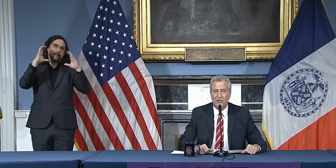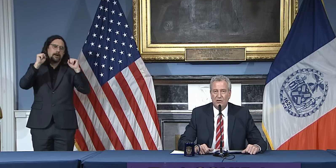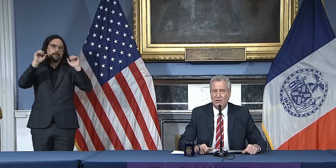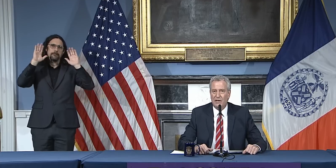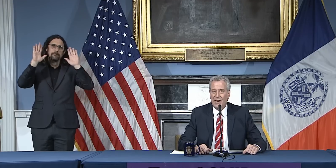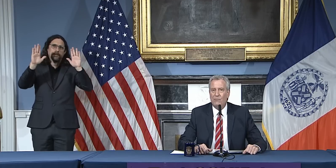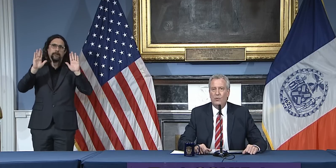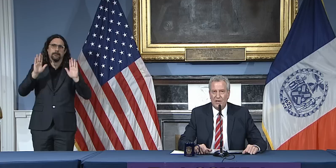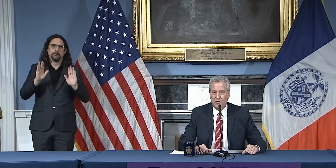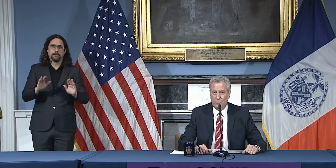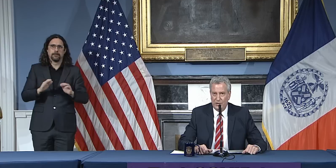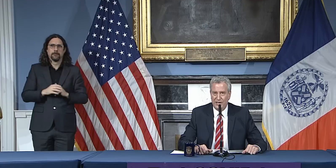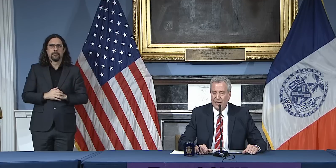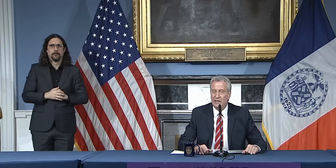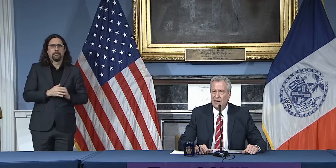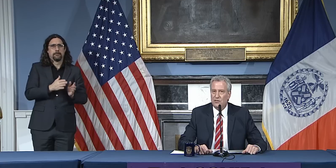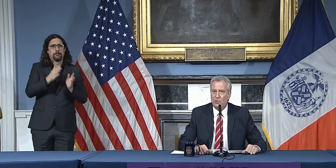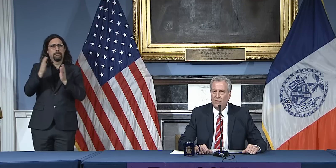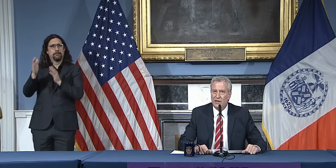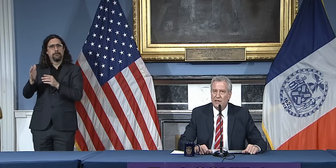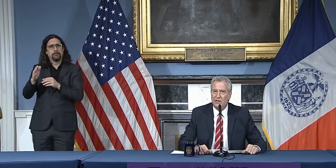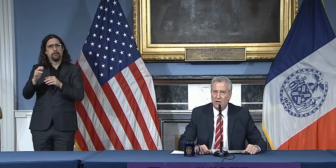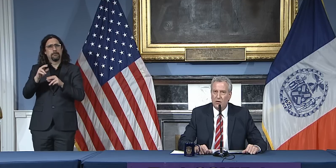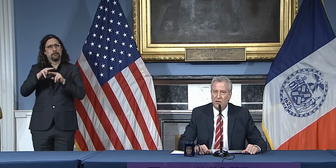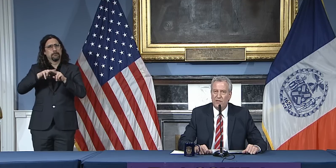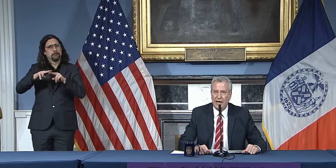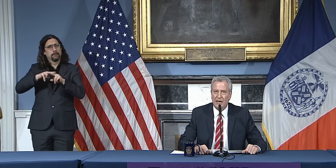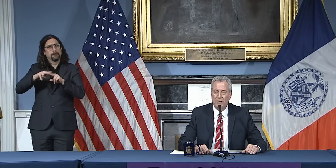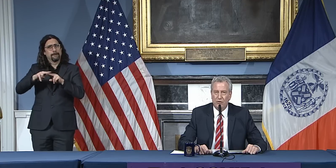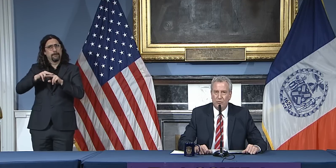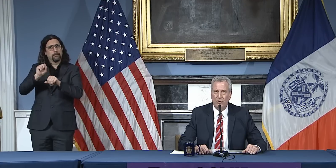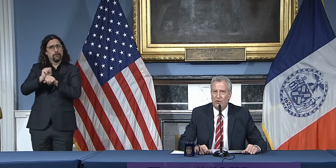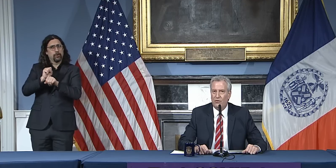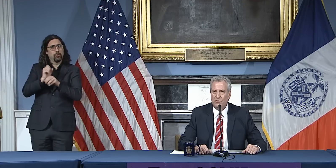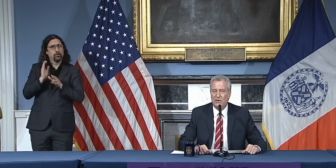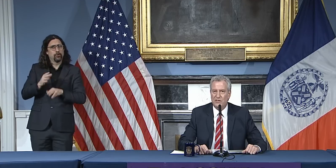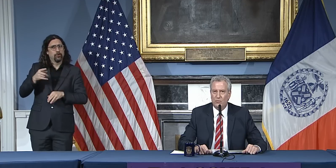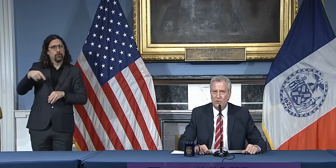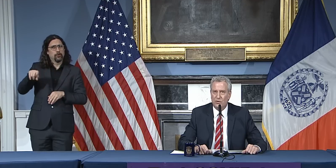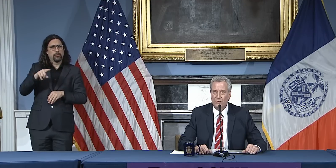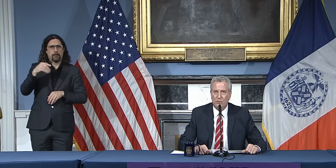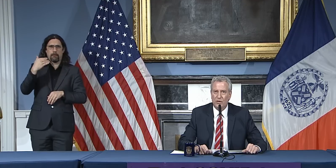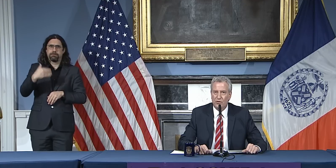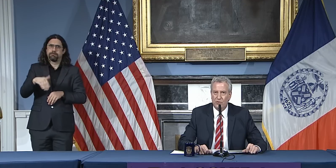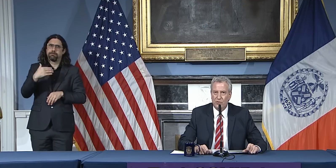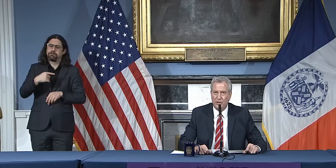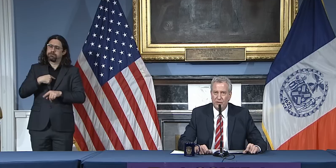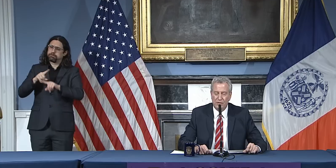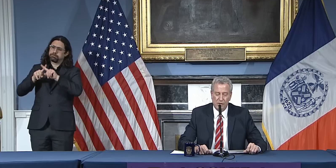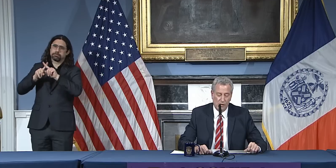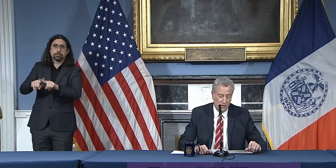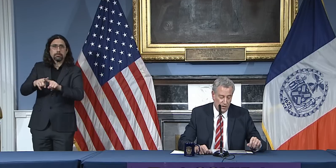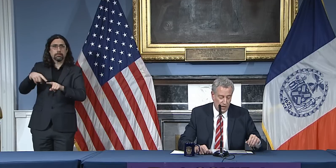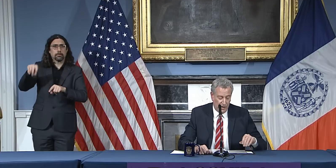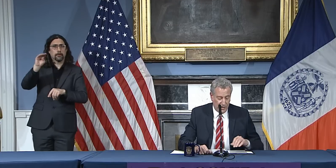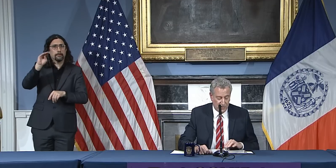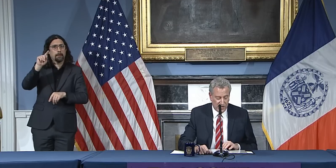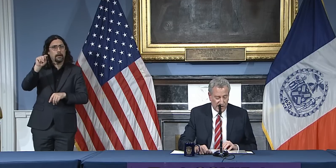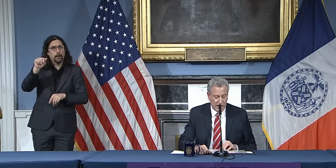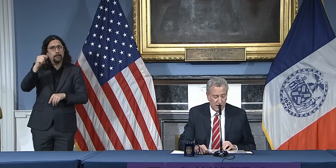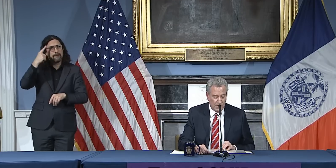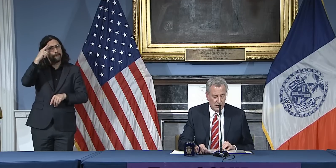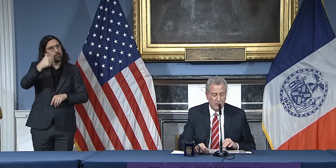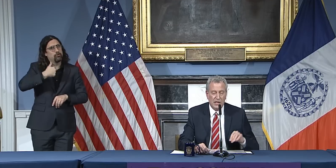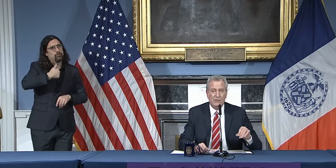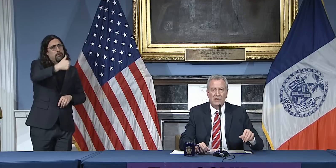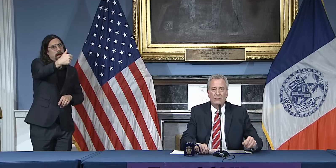to make sure that everyone else we need gets where they need to go. And thank you to all the transit workers for what you're doing. And then there's a